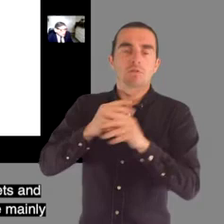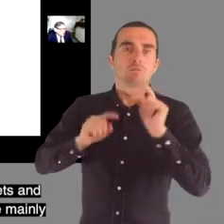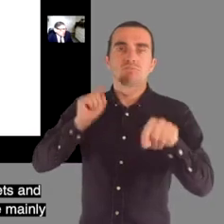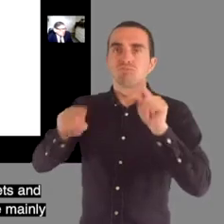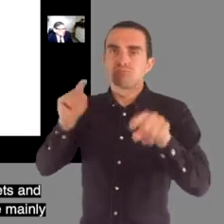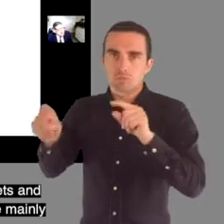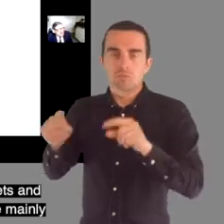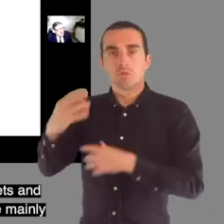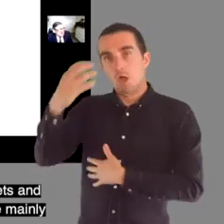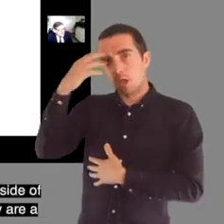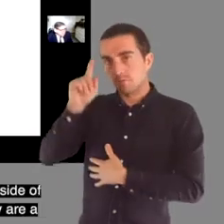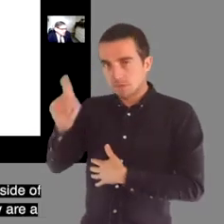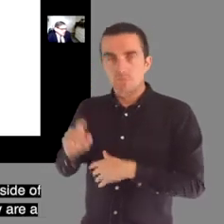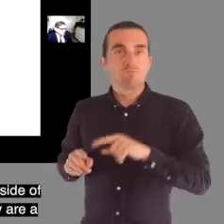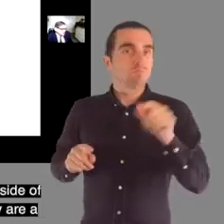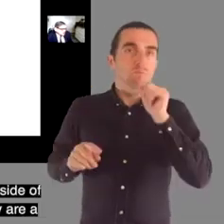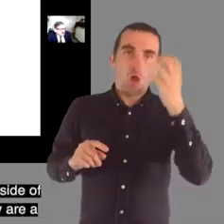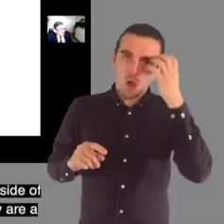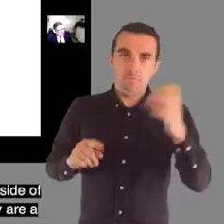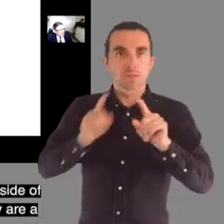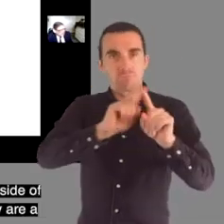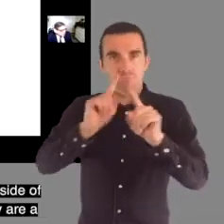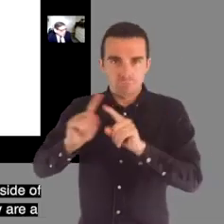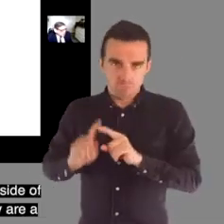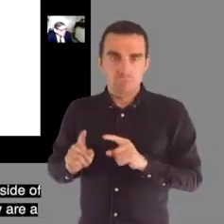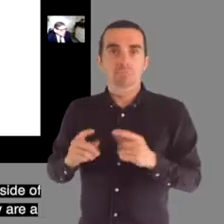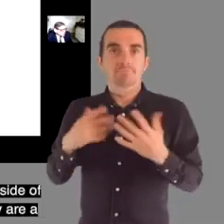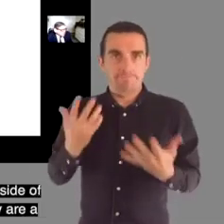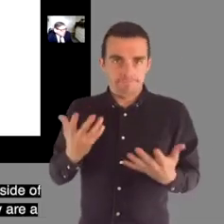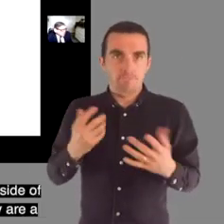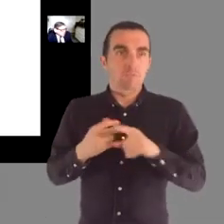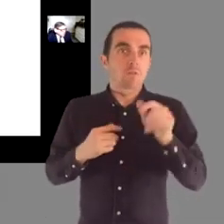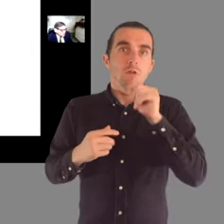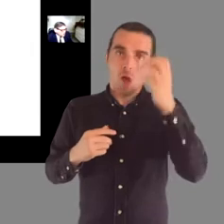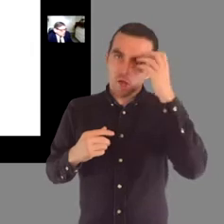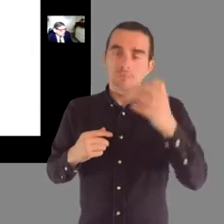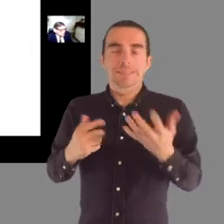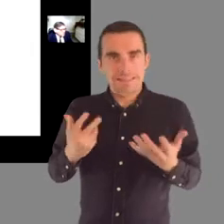a real problem. And they're mainly outside of government and outside of the control of government. So they are a